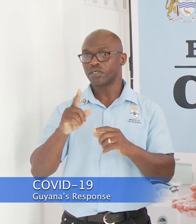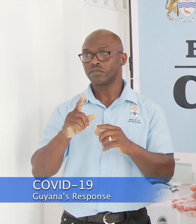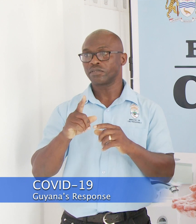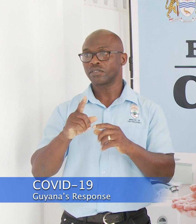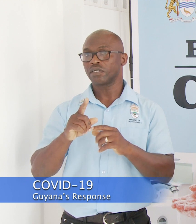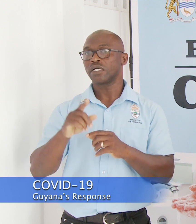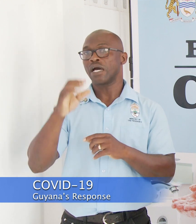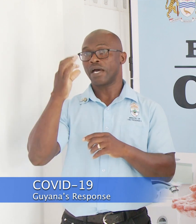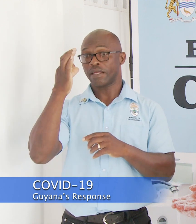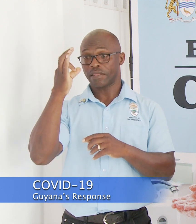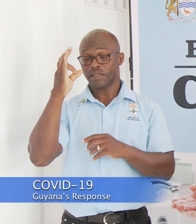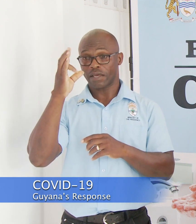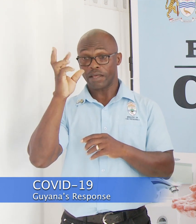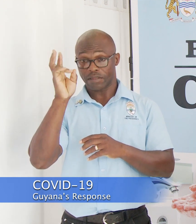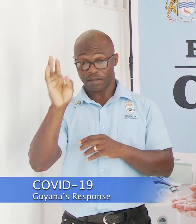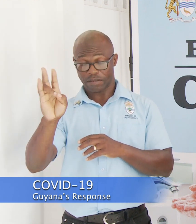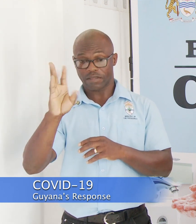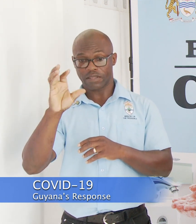at